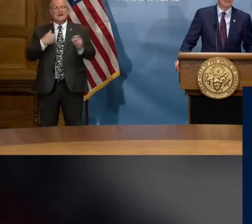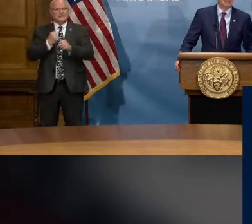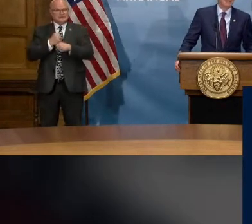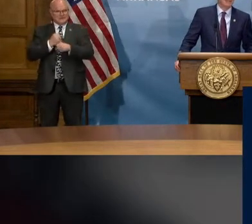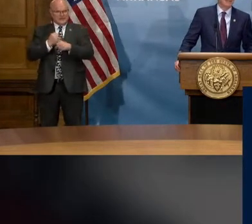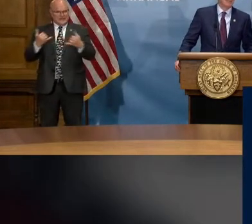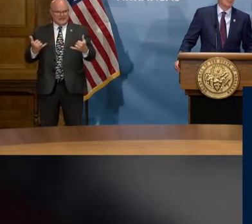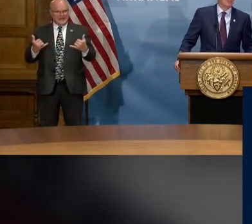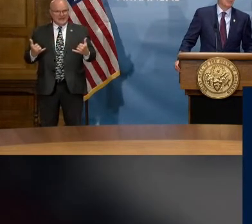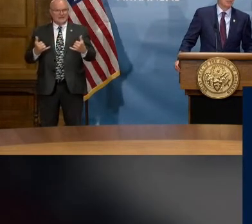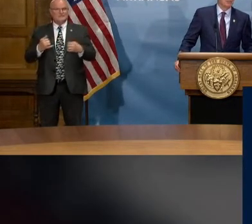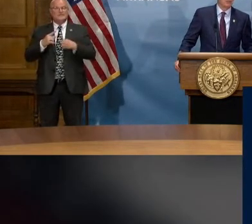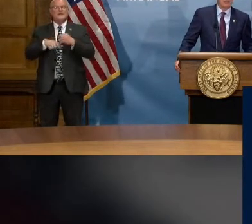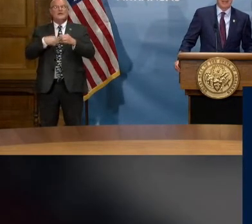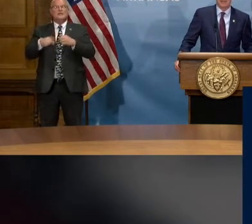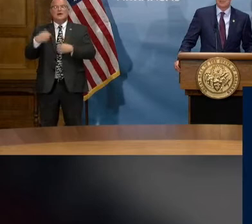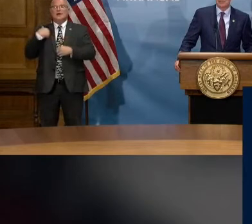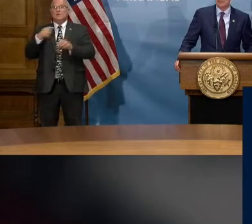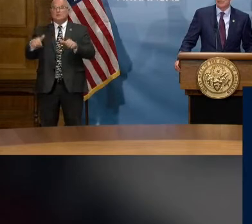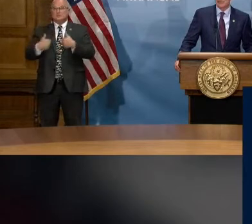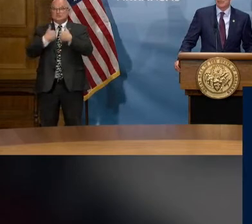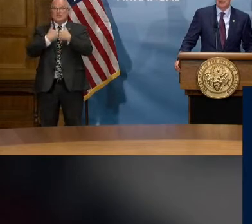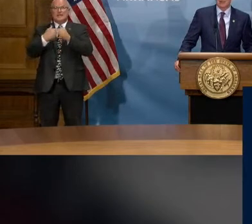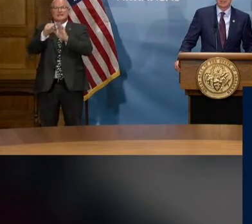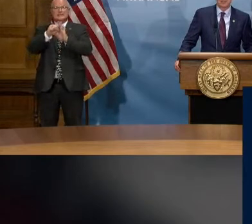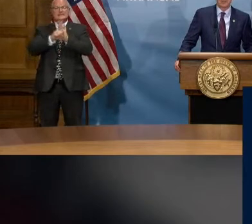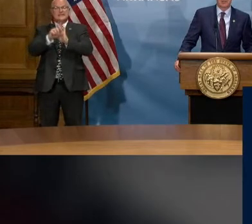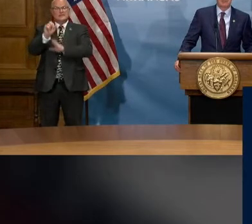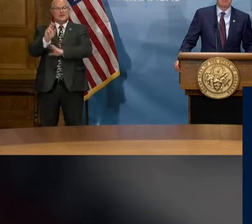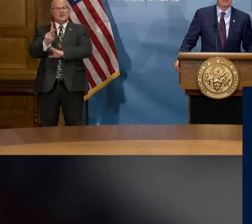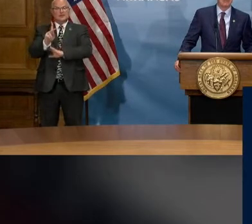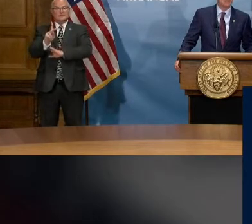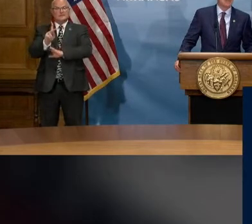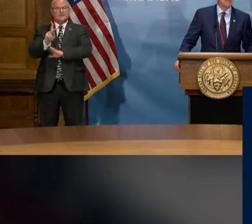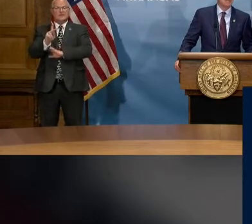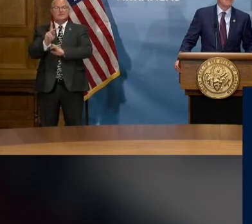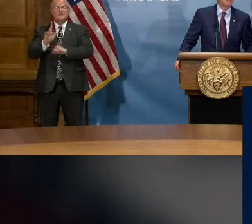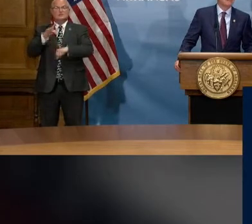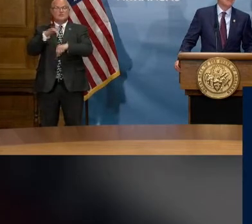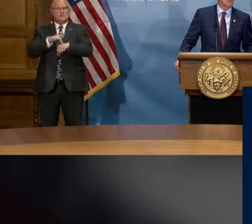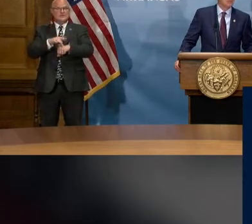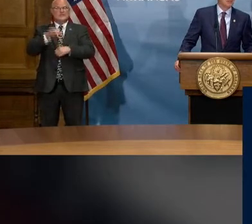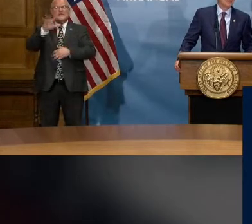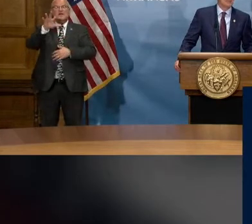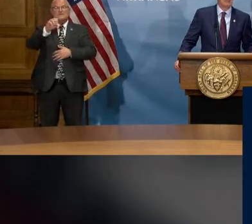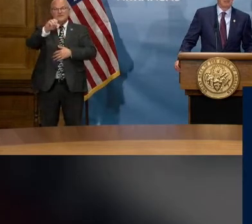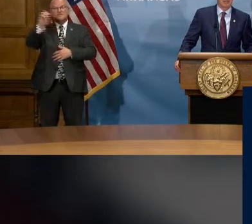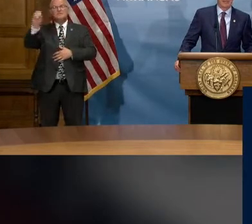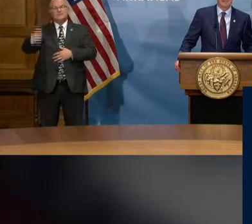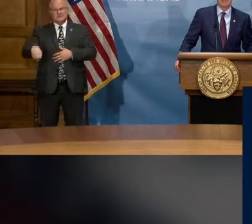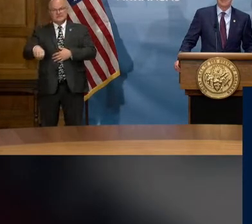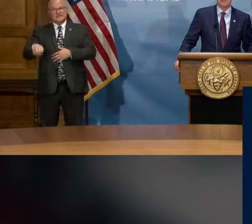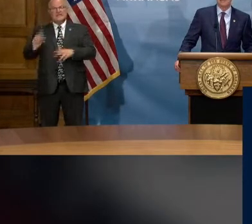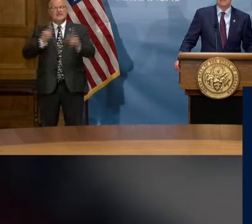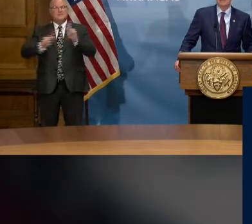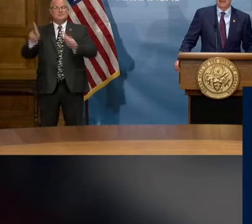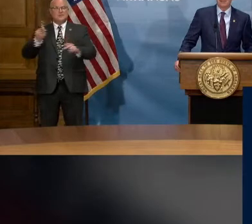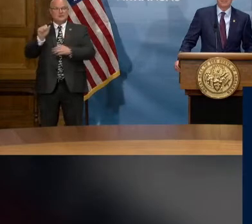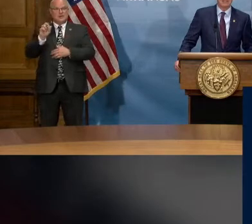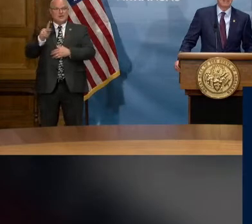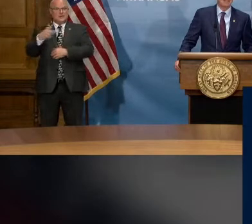make in which we are challenging the state of Arkansas to reach 50% of